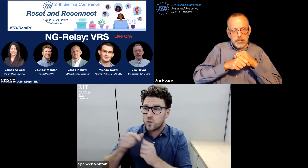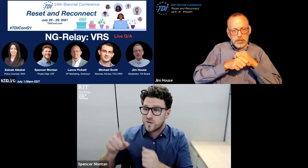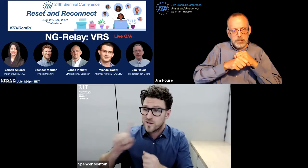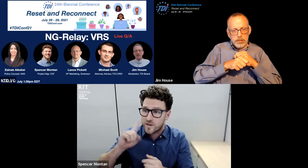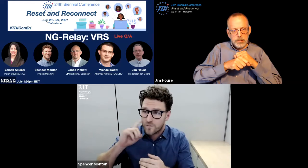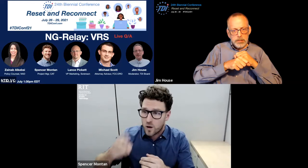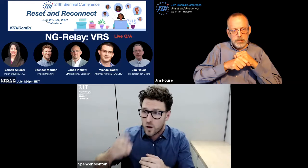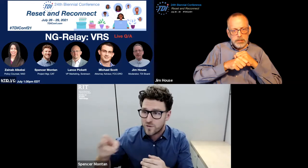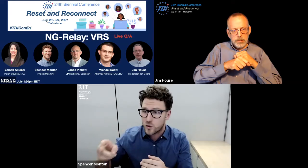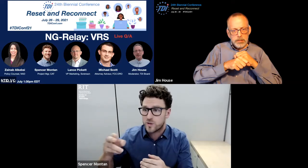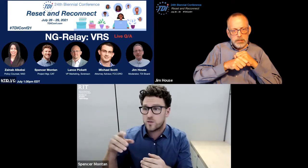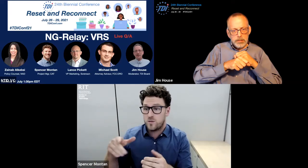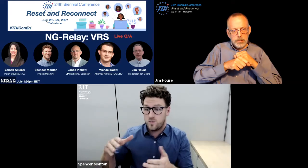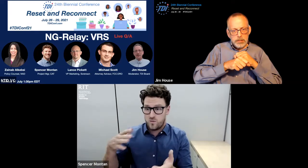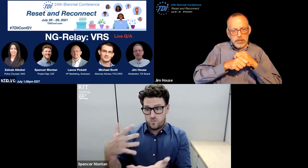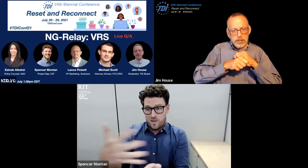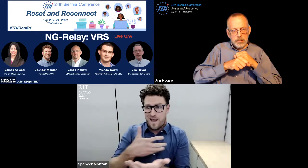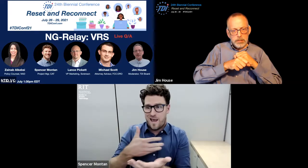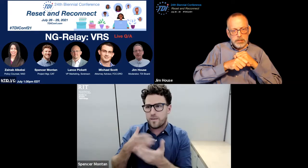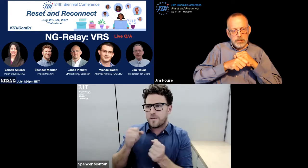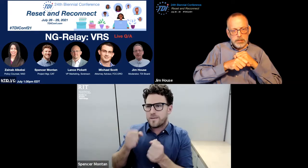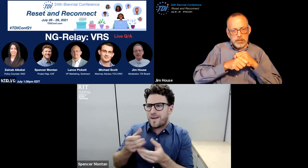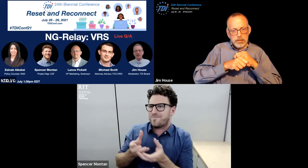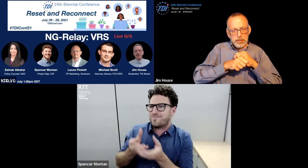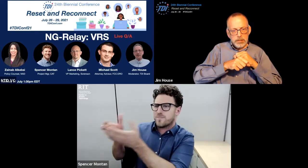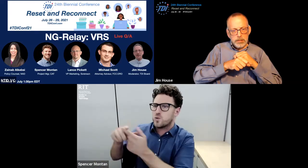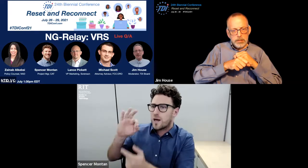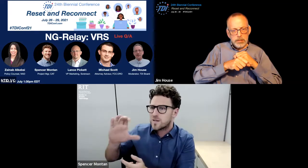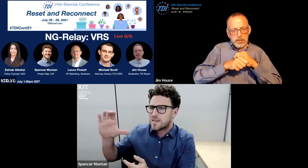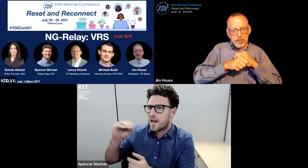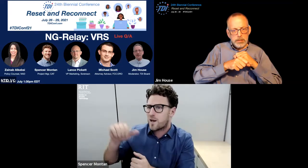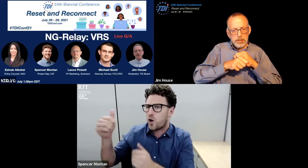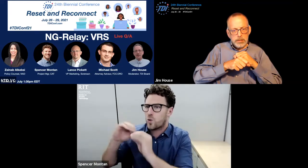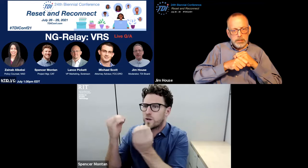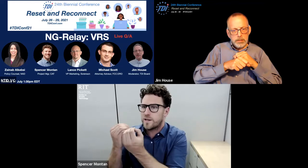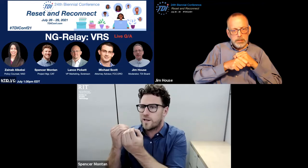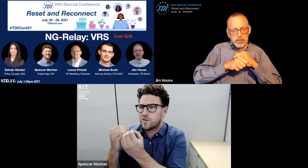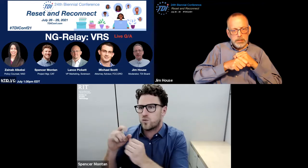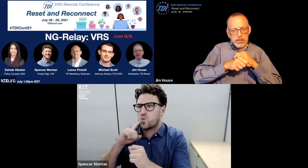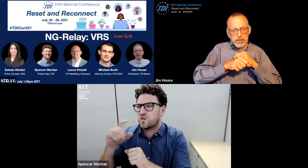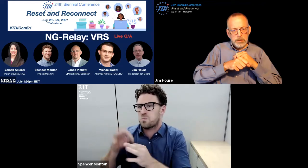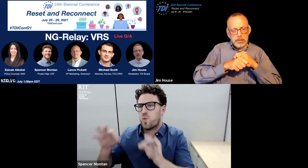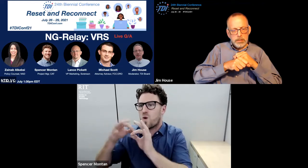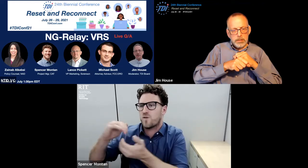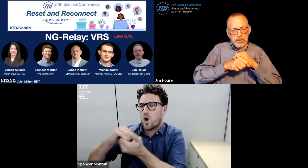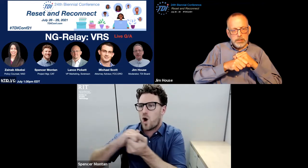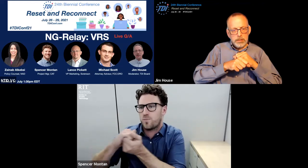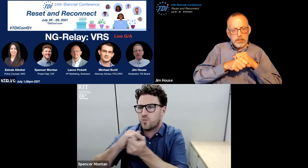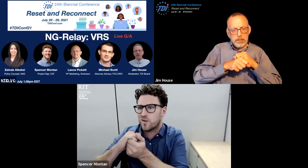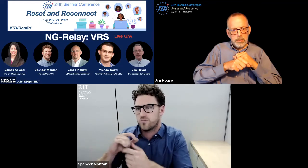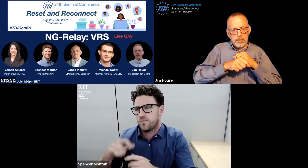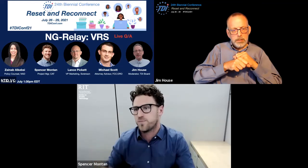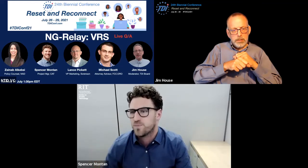groups, and dialogue with deaf and hard of hearing community. So we collect all of this, and then we can share it with FCC and